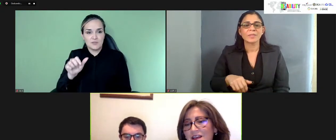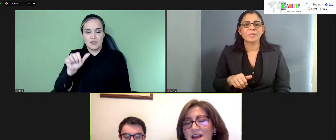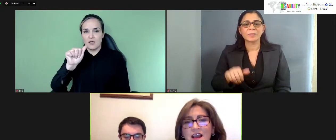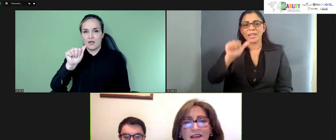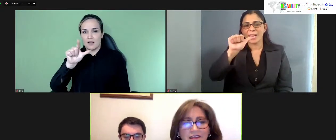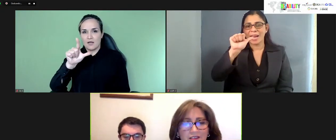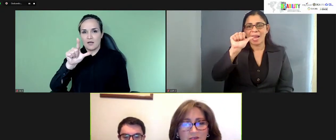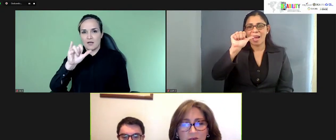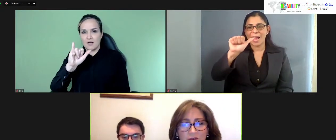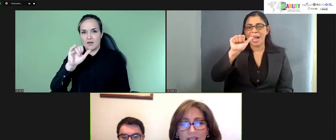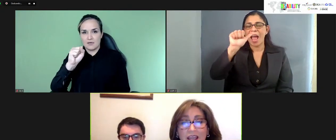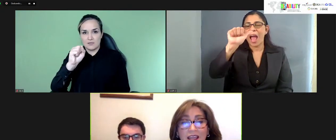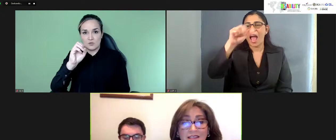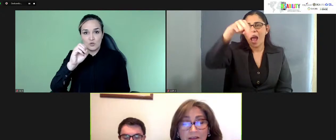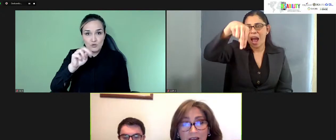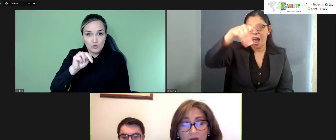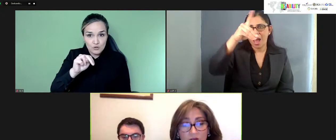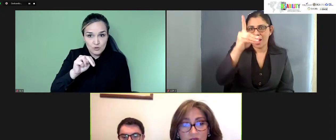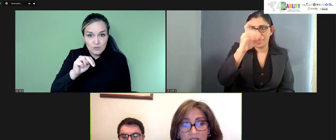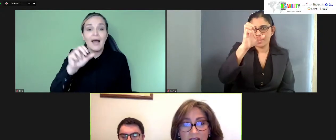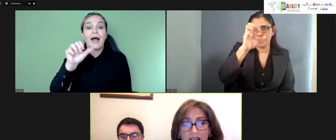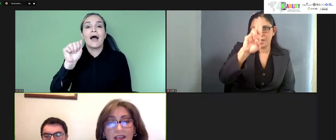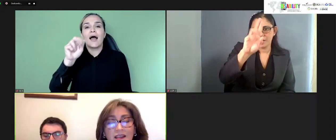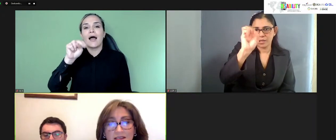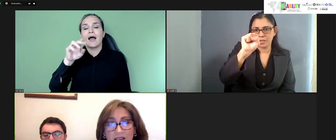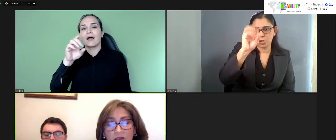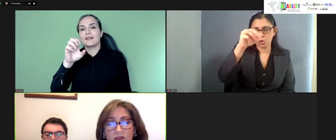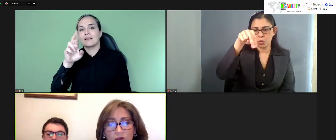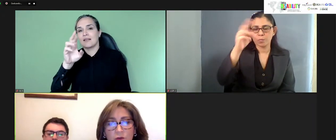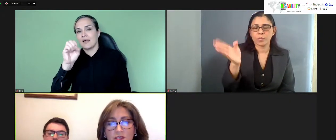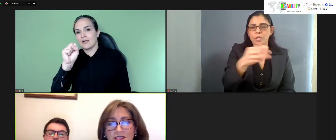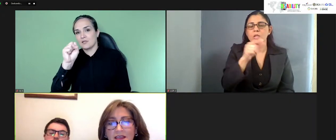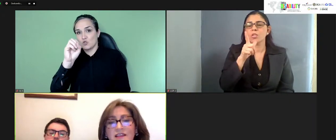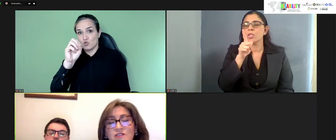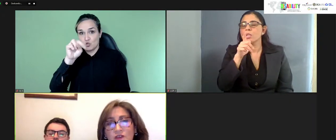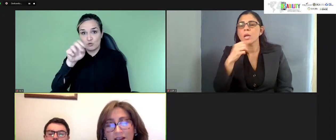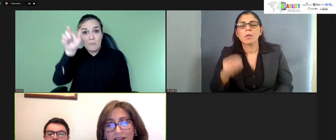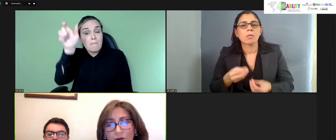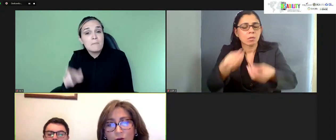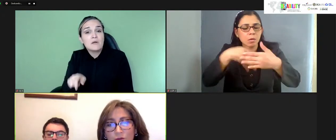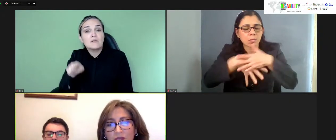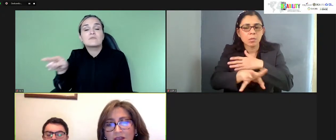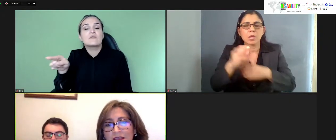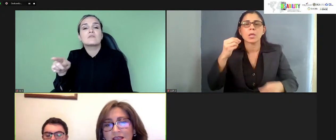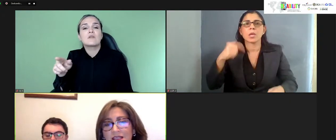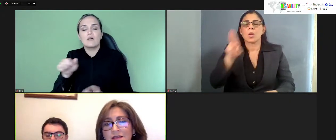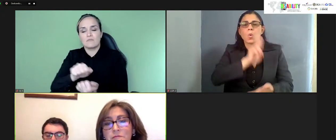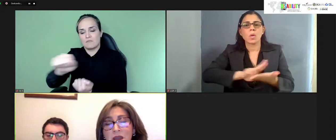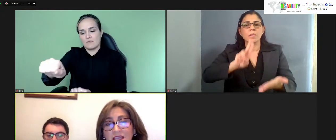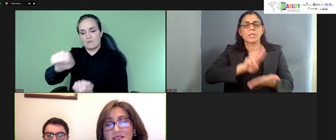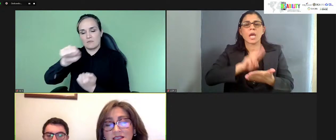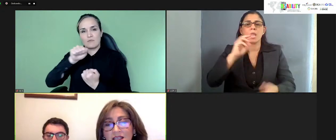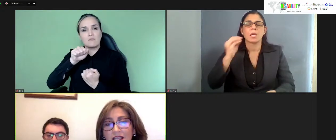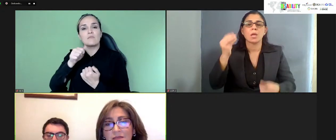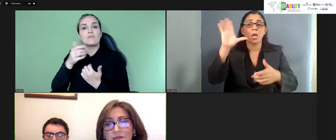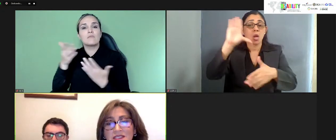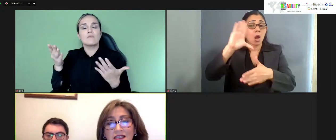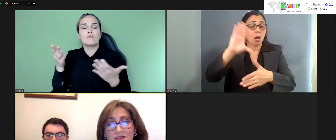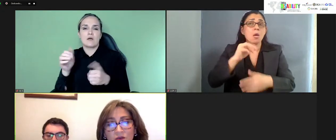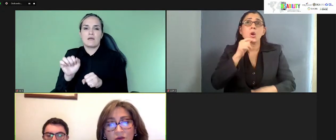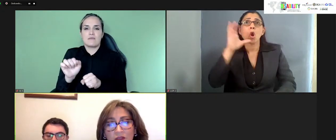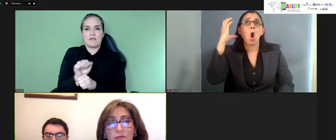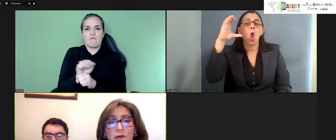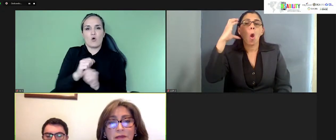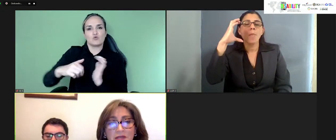so we're going to have anderson and now he's a social worker graduated from the national